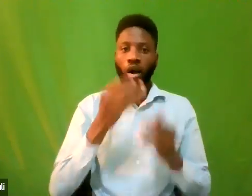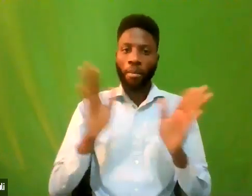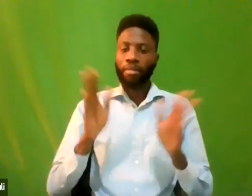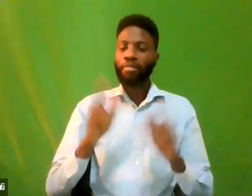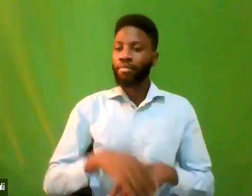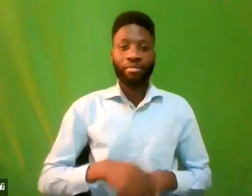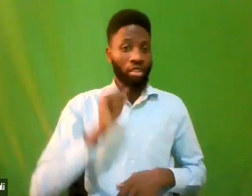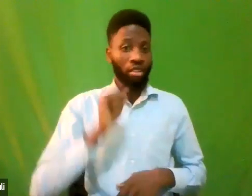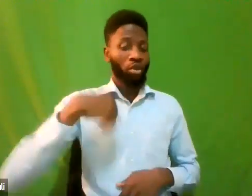that word.